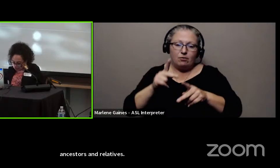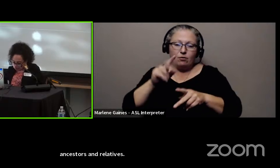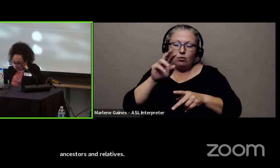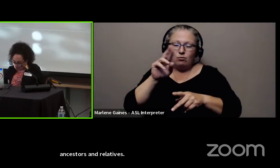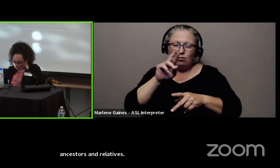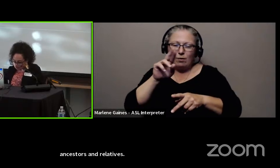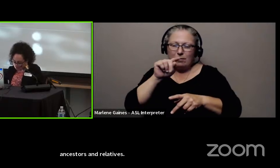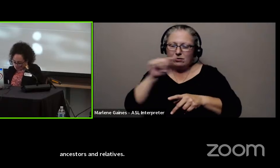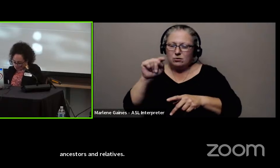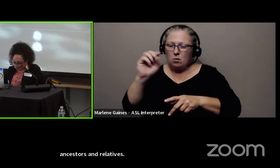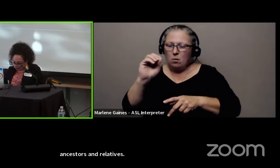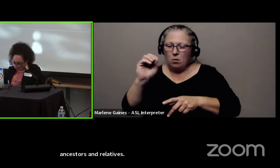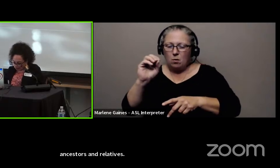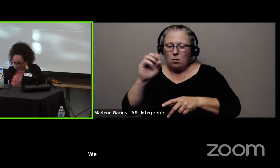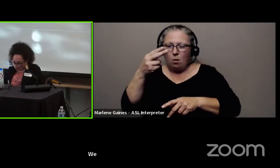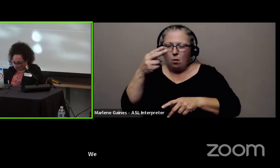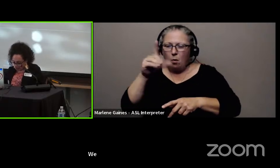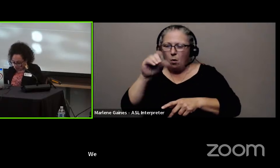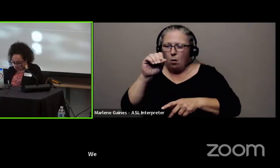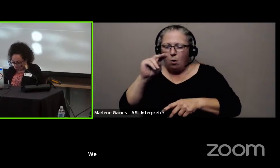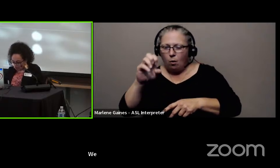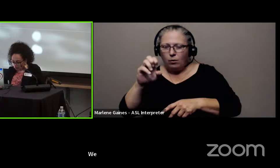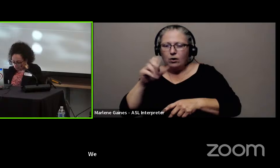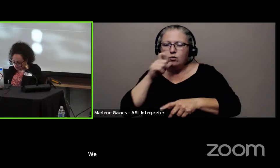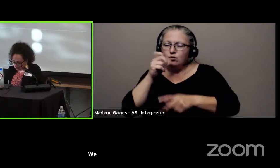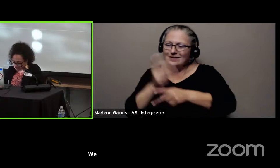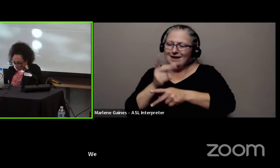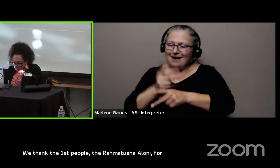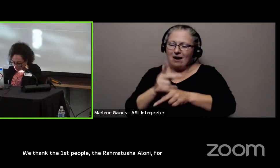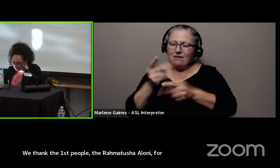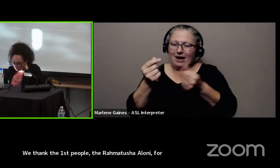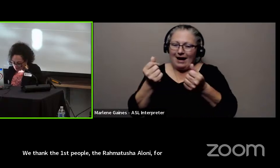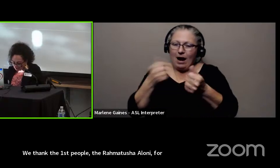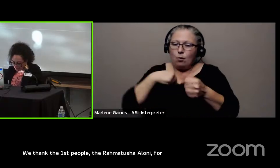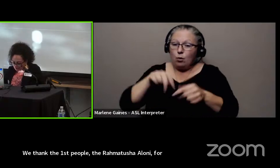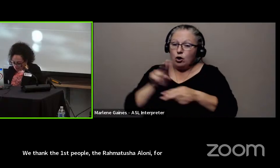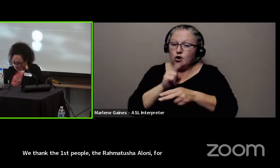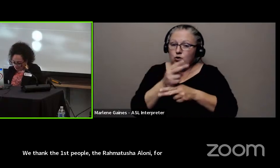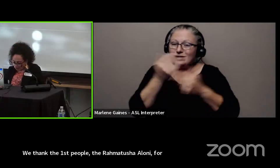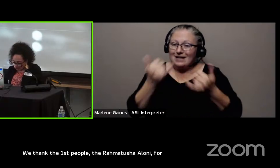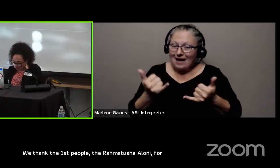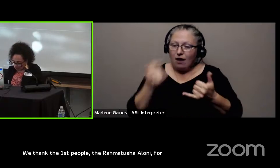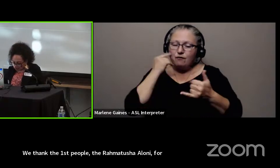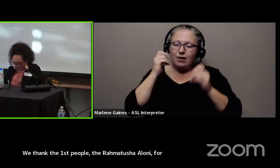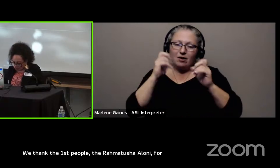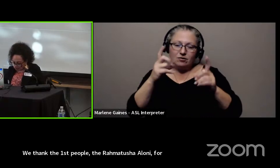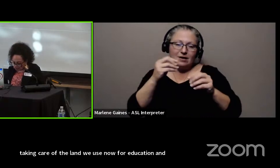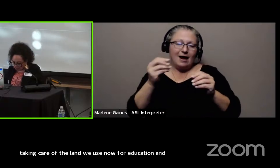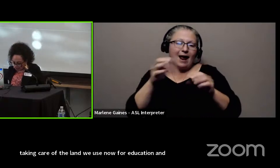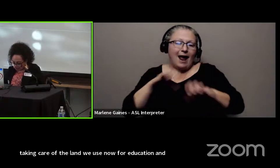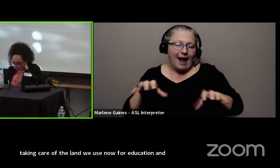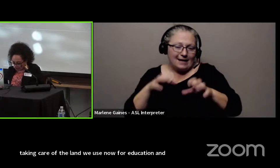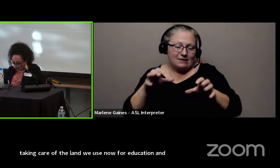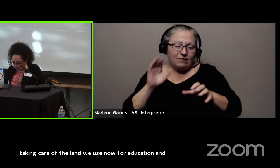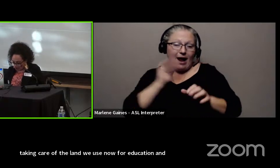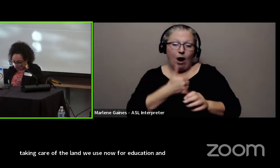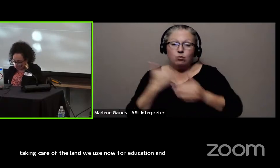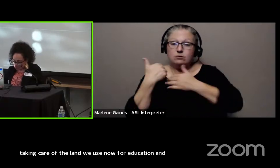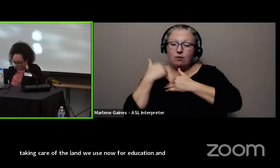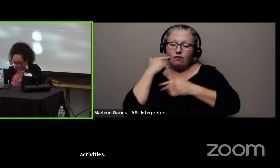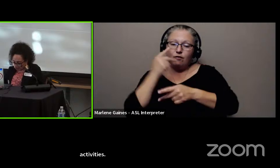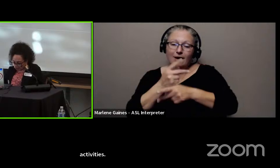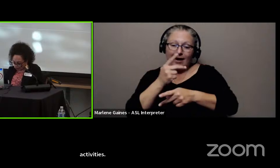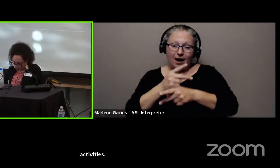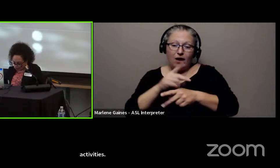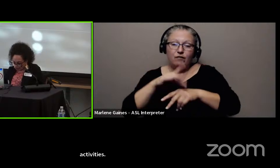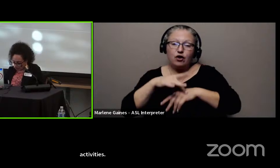Ramaytush Ohlone, for taking care of the land we use now for education and activities. Our responsibility of caring for the earth